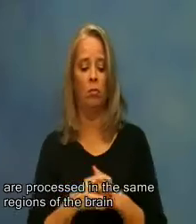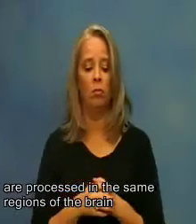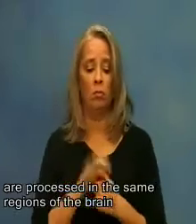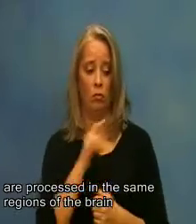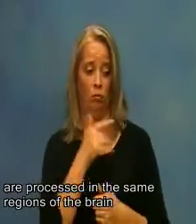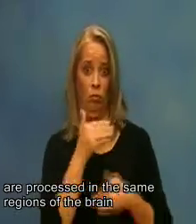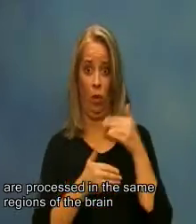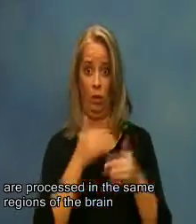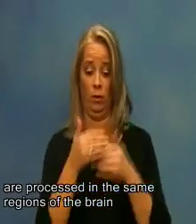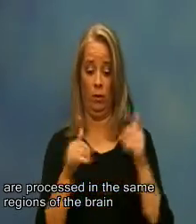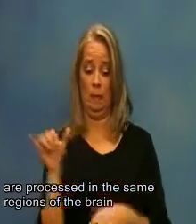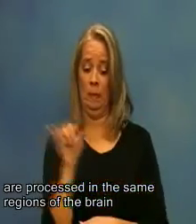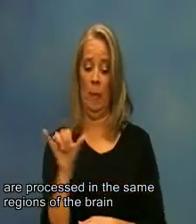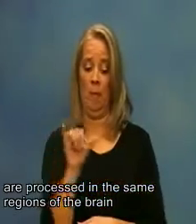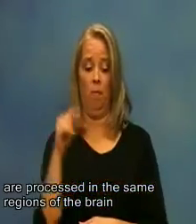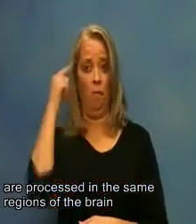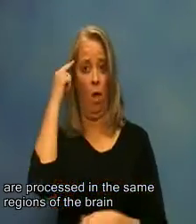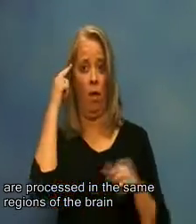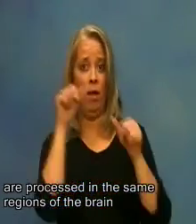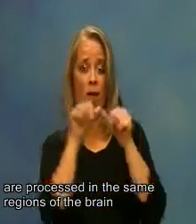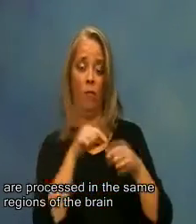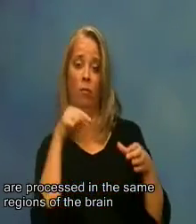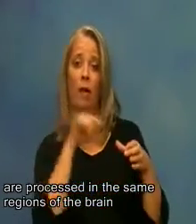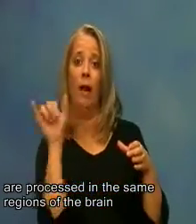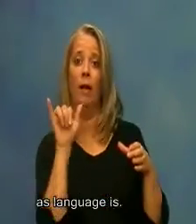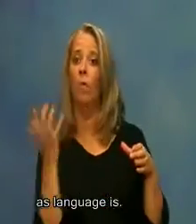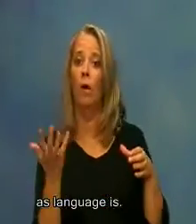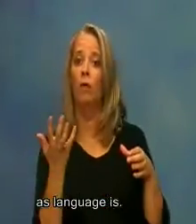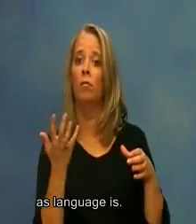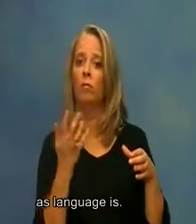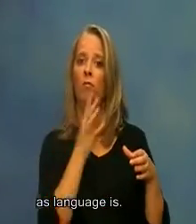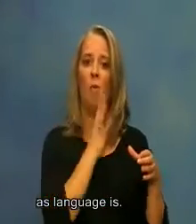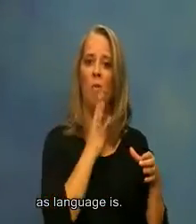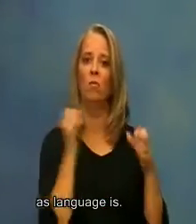are processed in the same regions of the brain as language is.